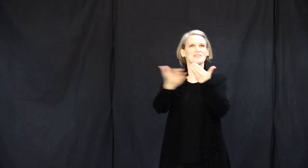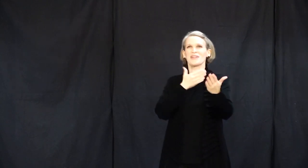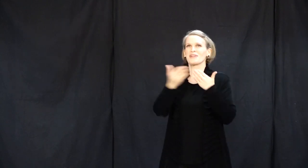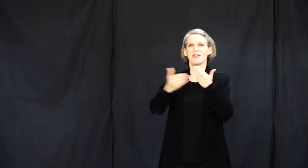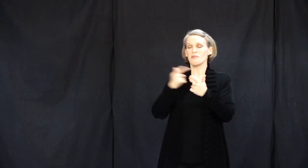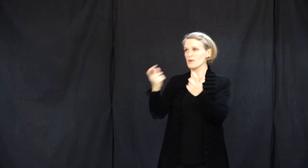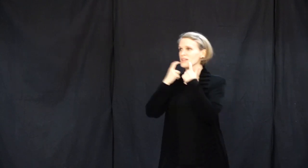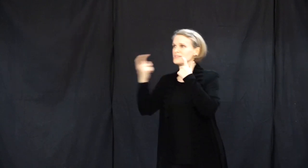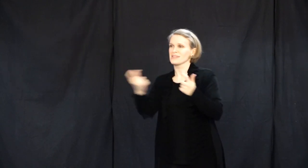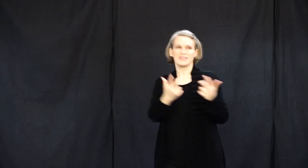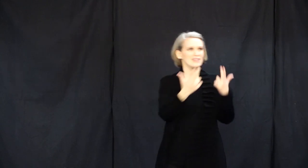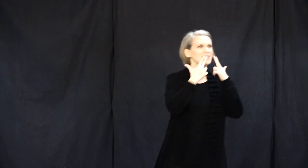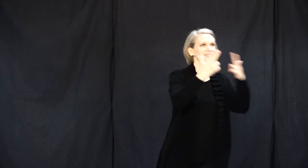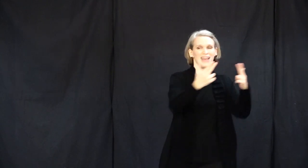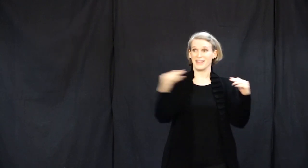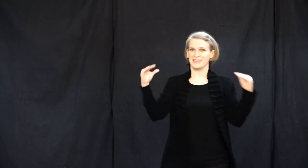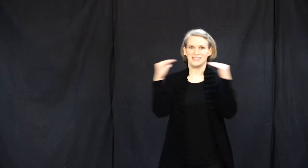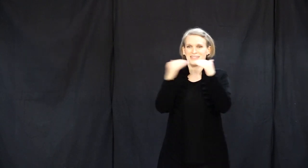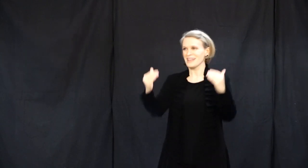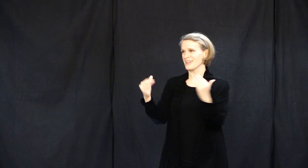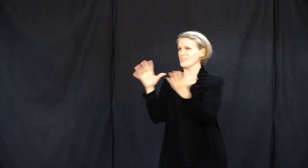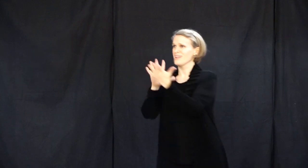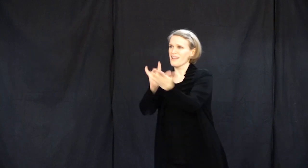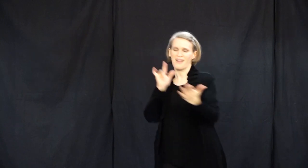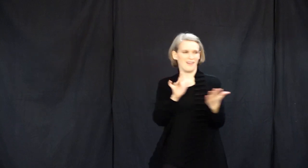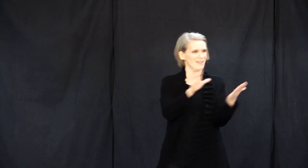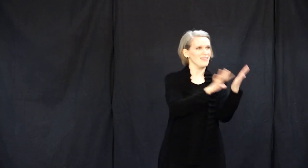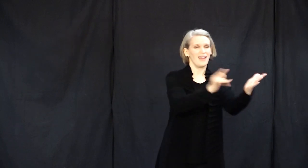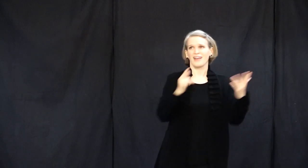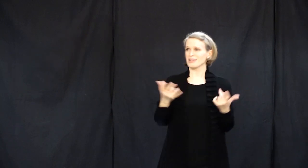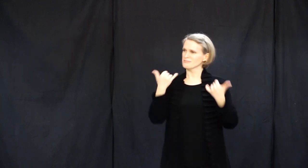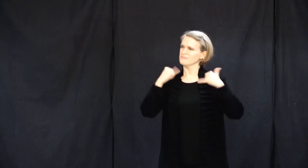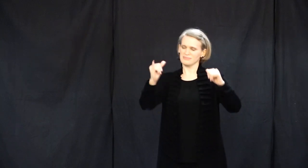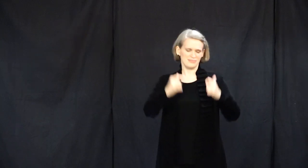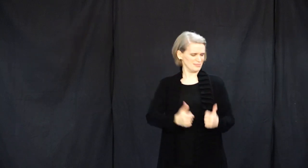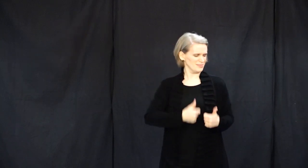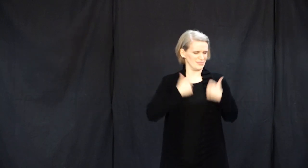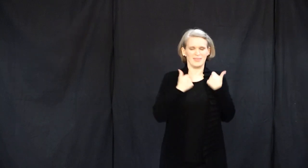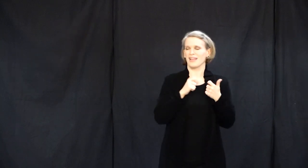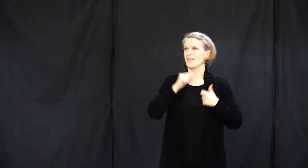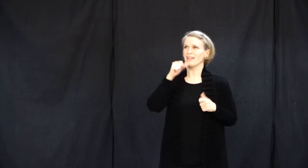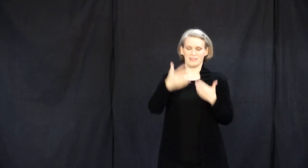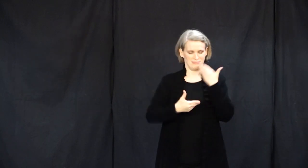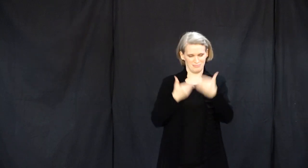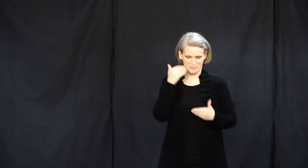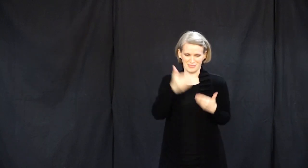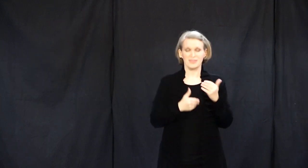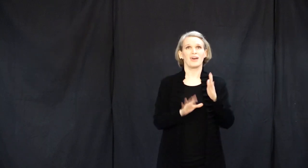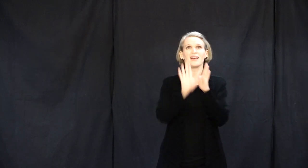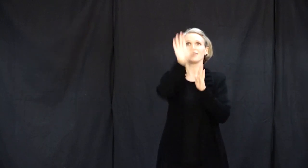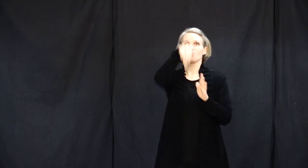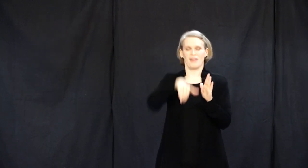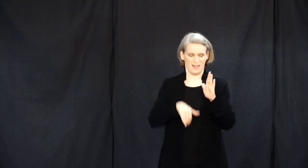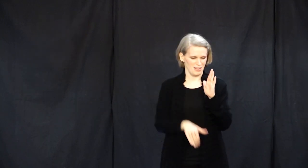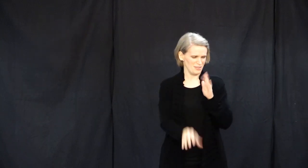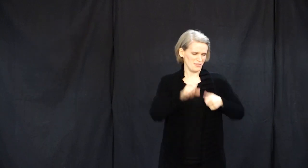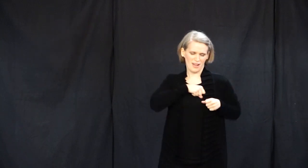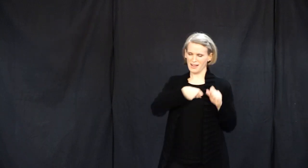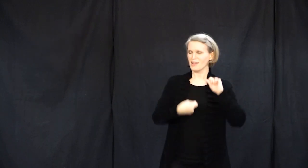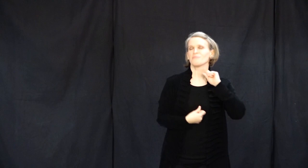discriminate between the sinners and the saints. It takes and it takes and it takes, and we keep living anyway. We rise and we fall and we pray and we